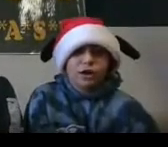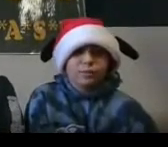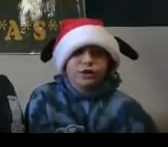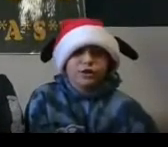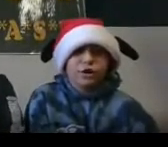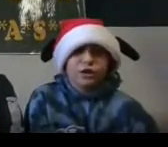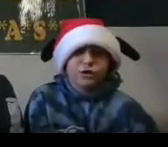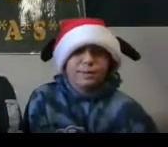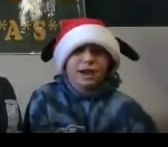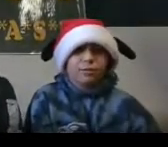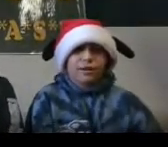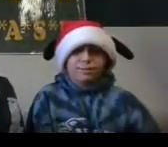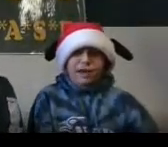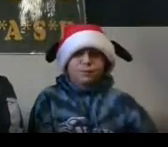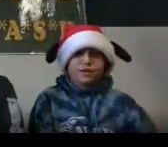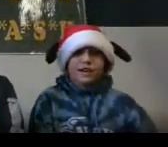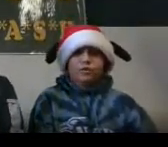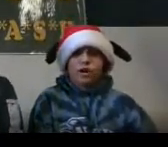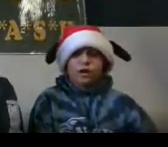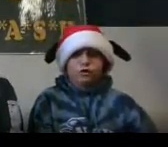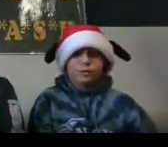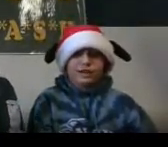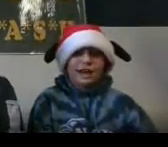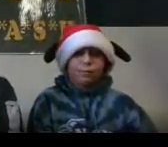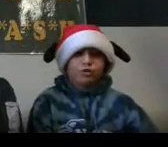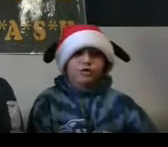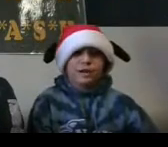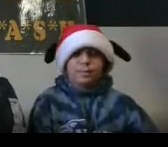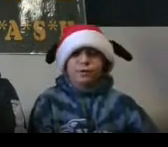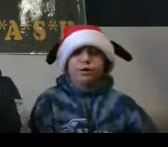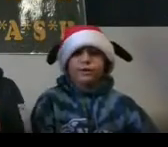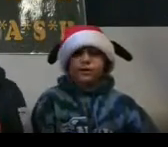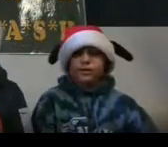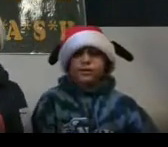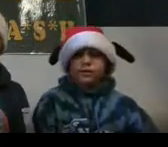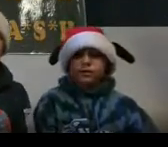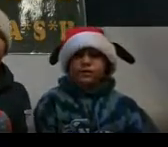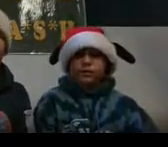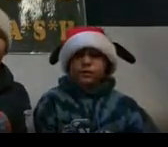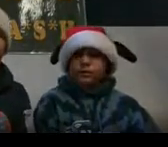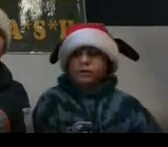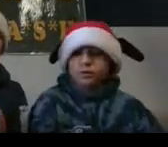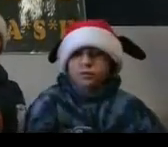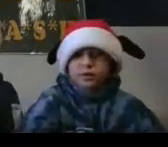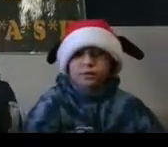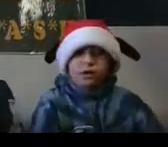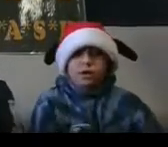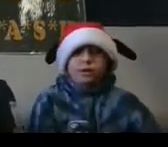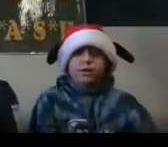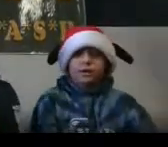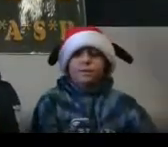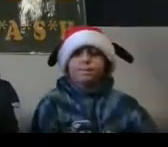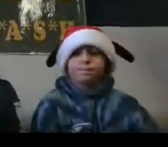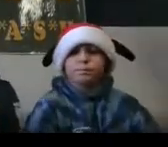nacho entree pack with mashed potatoes, 100% apple juice, and milk. Sounds like a great lunch today.